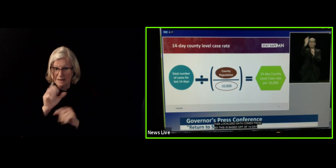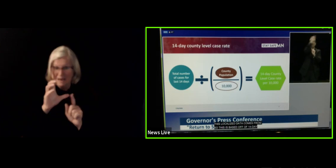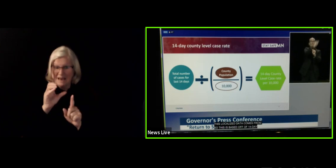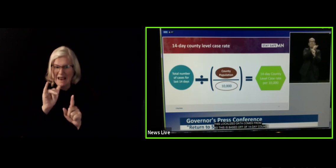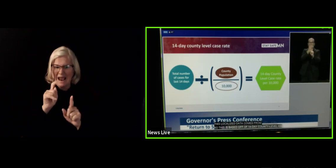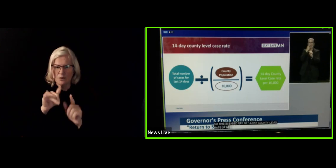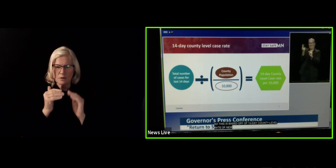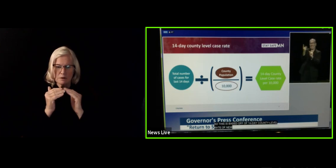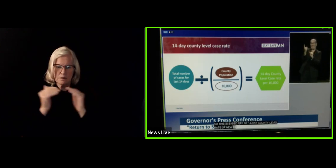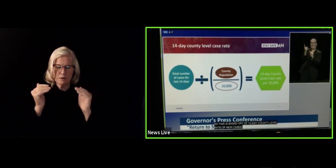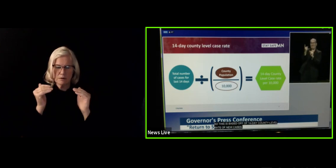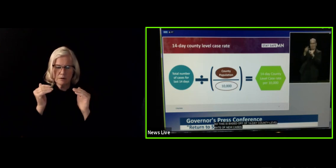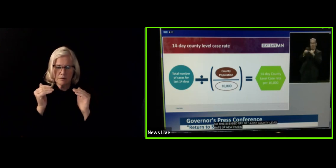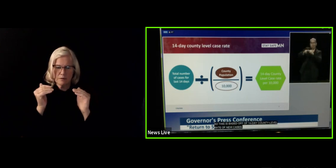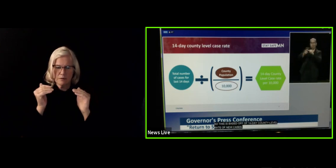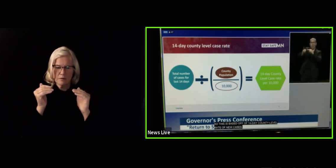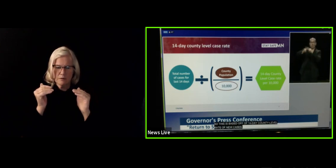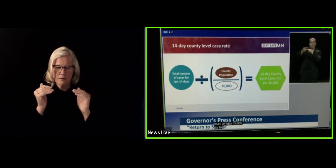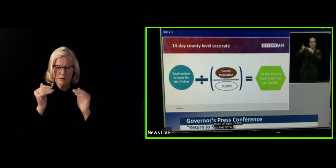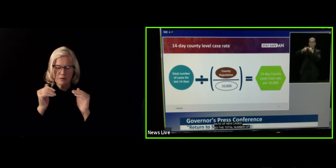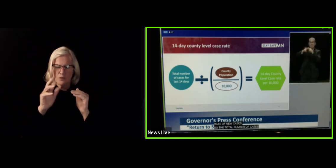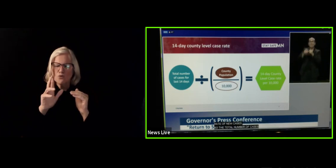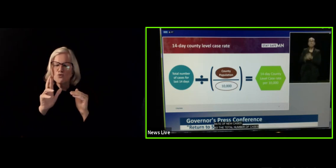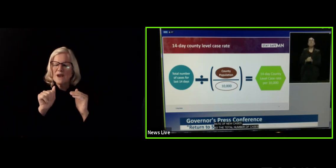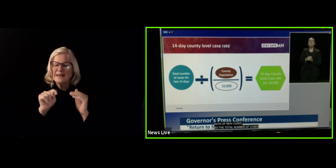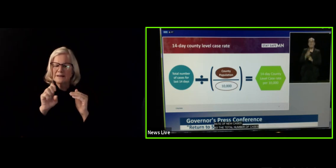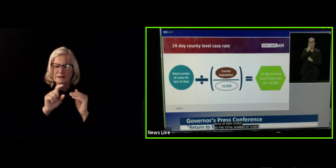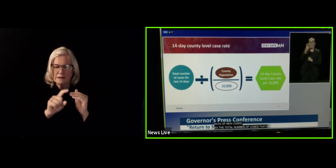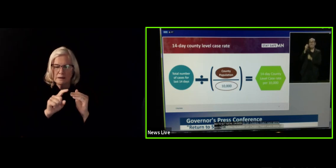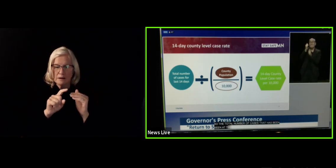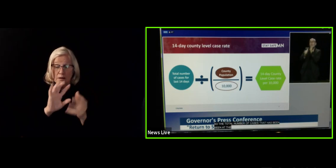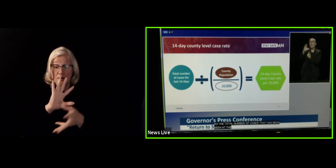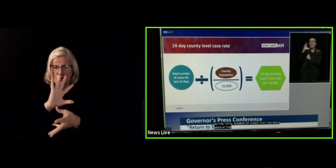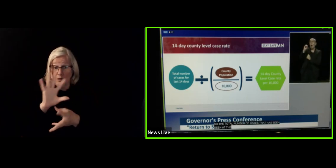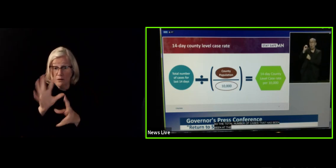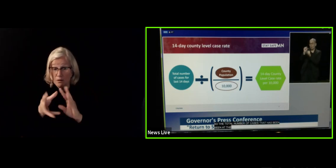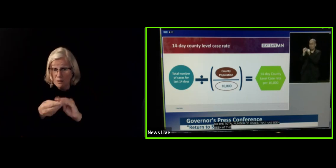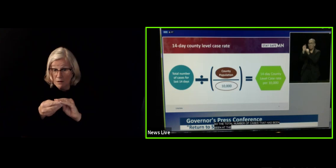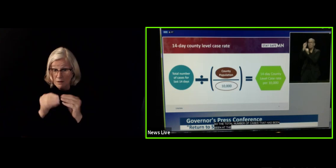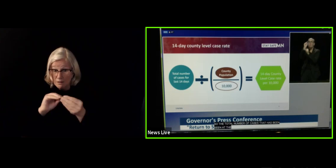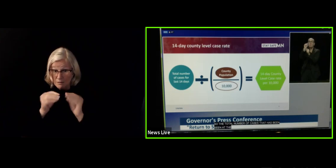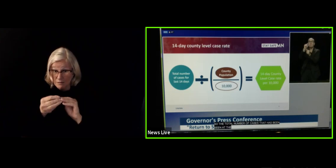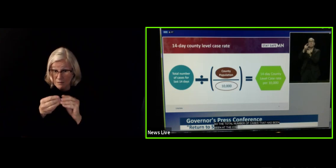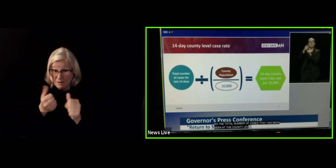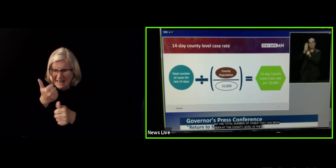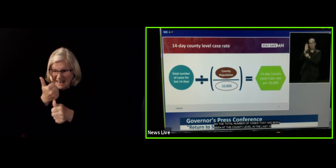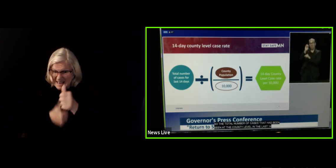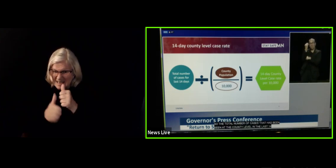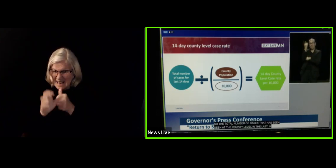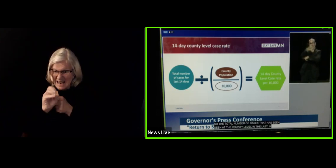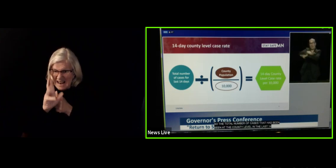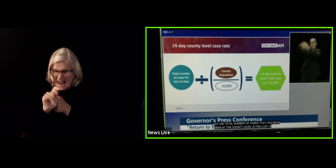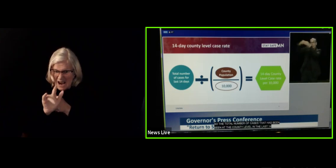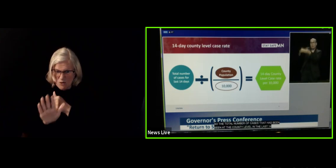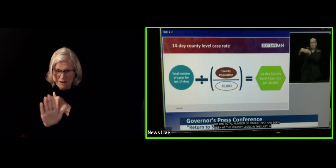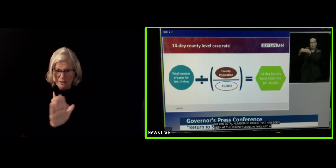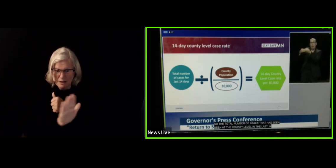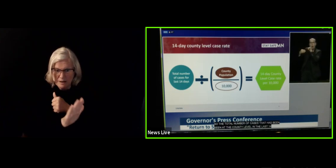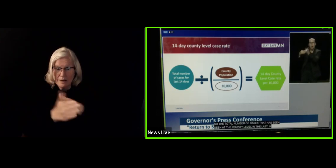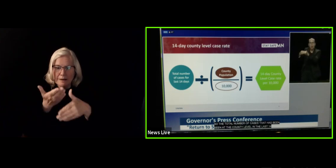of cases that has been seen at the county level in the last 14 days divided by the county population as a